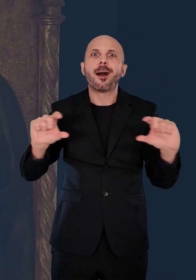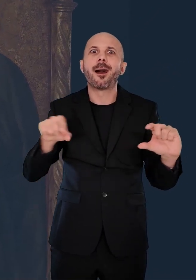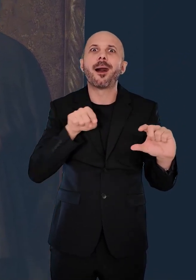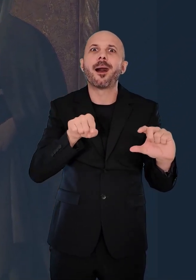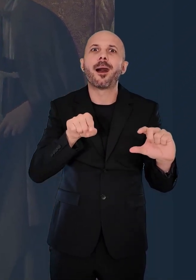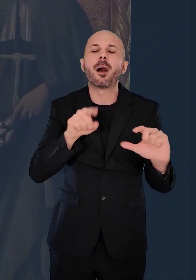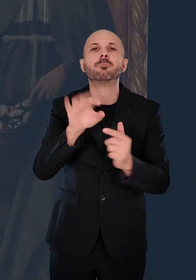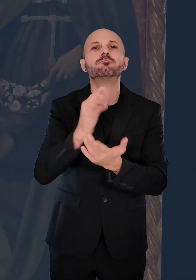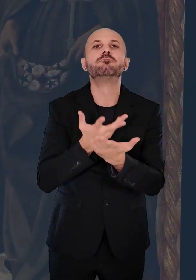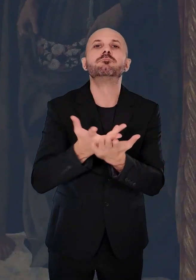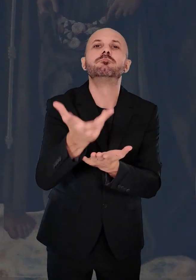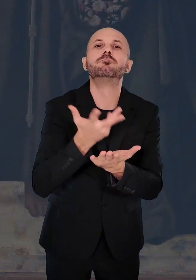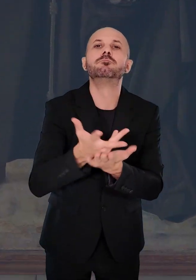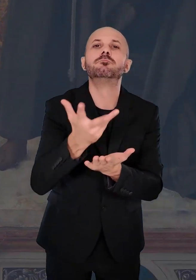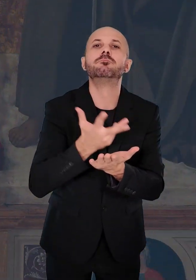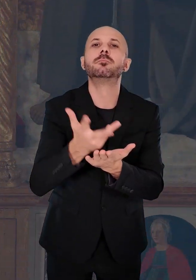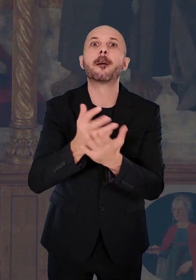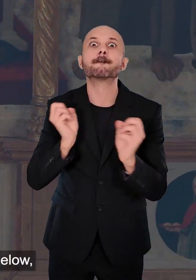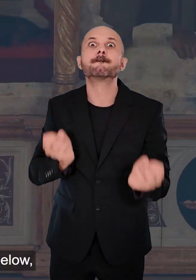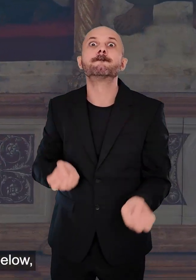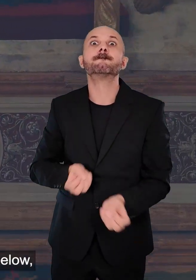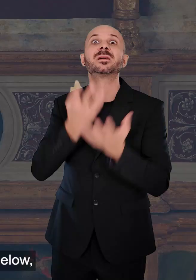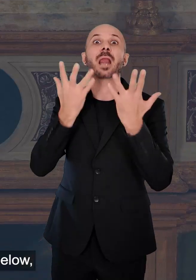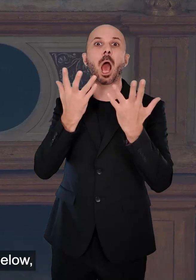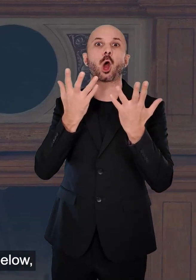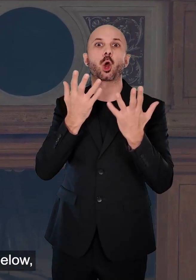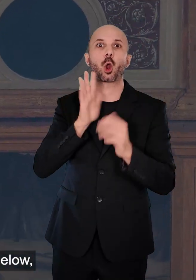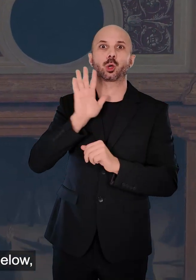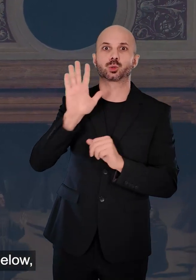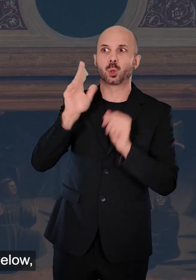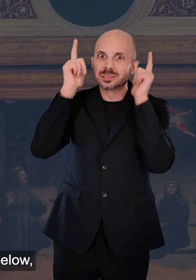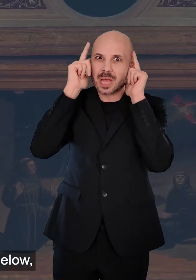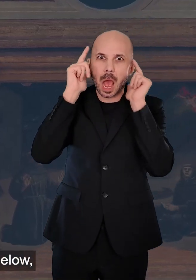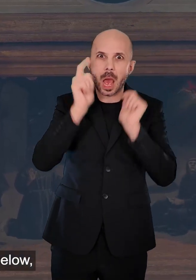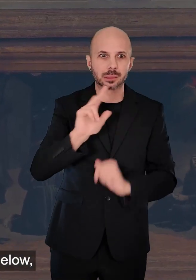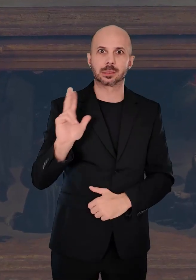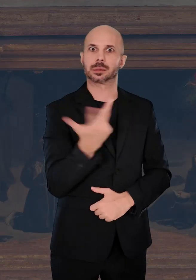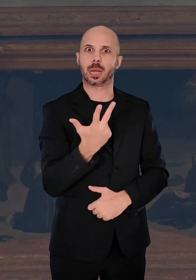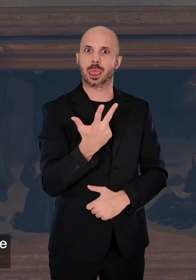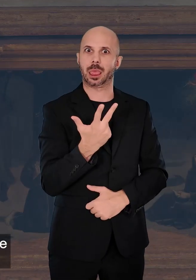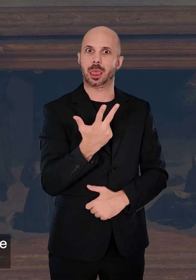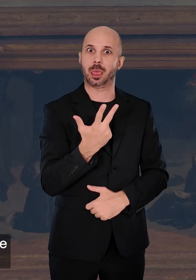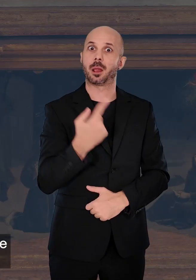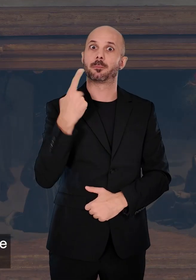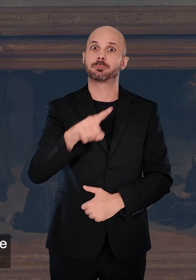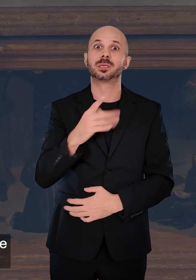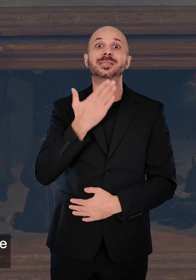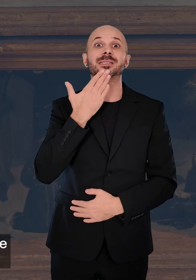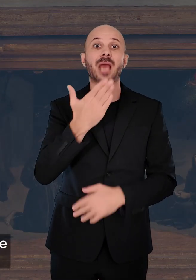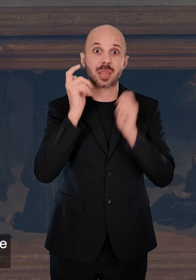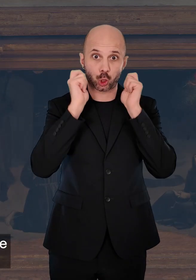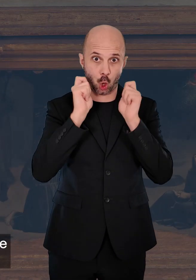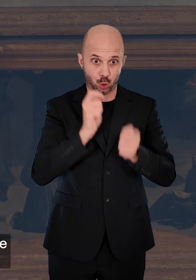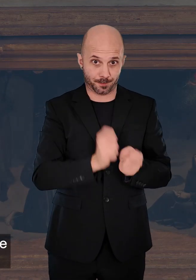Order, on the right. The small panels of the predella below depict the miracles